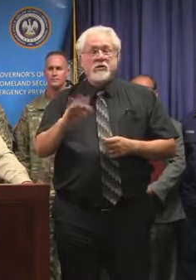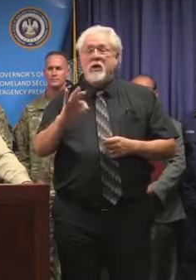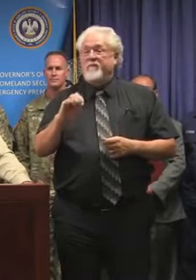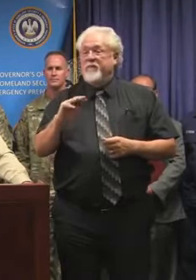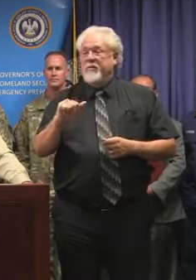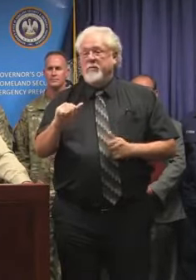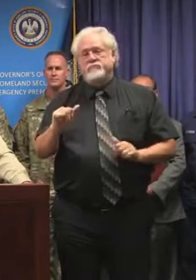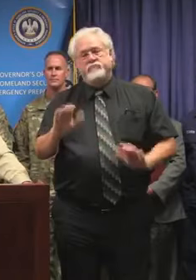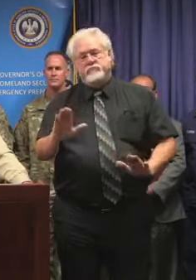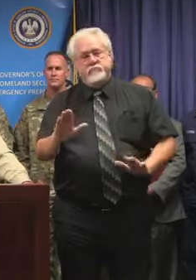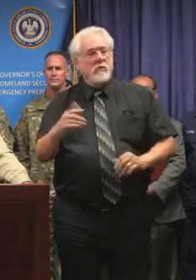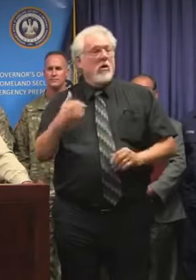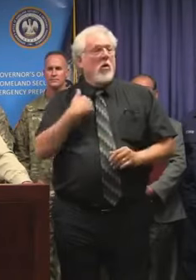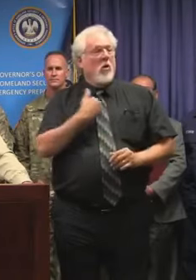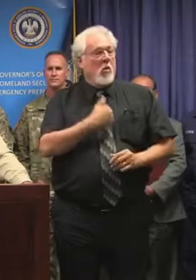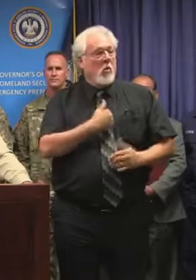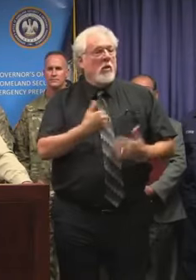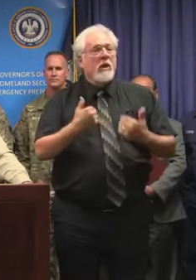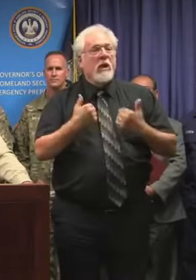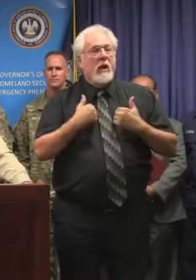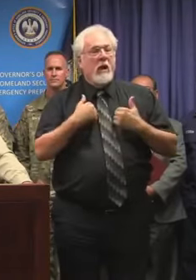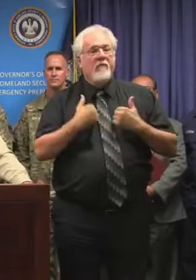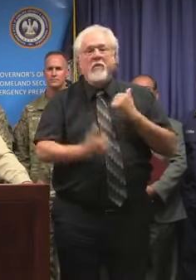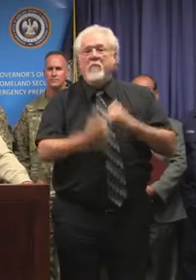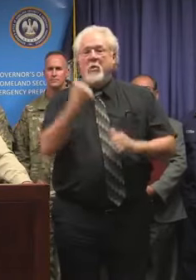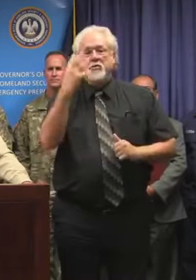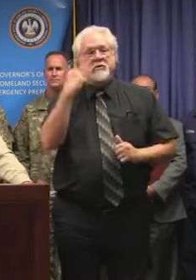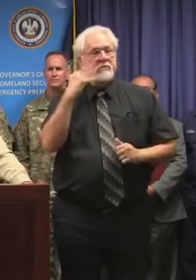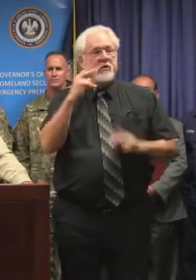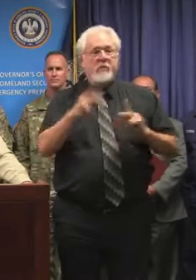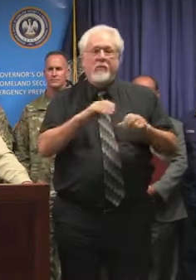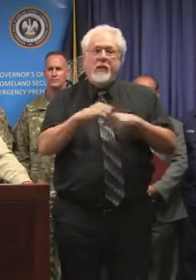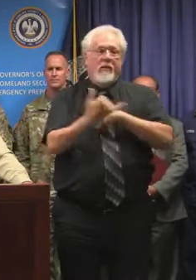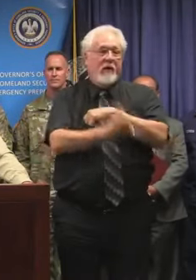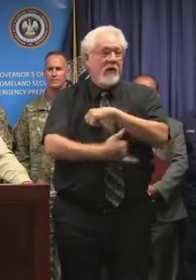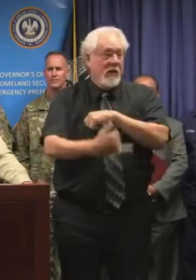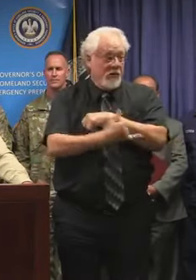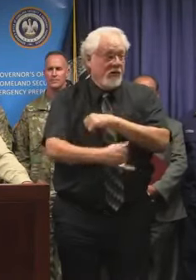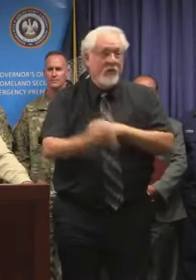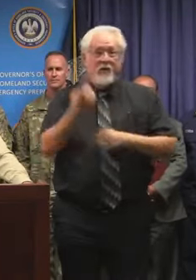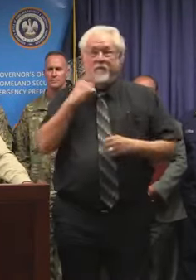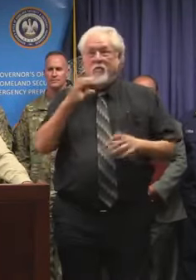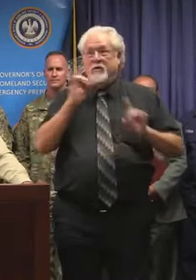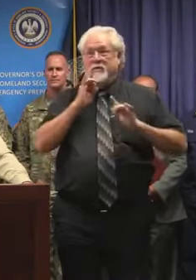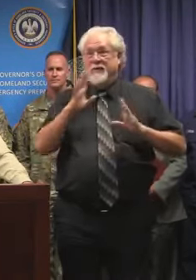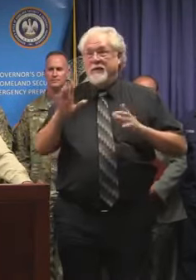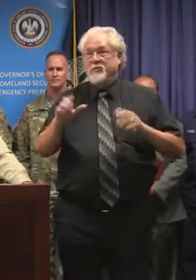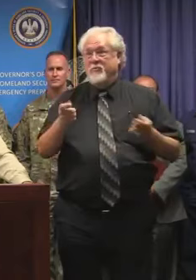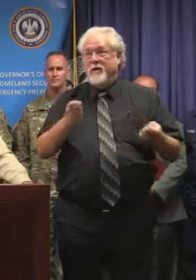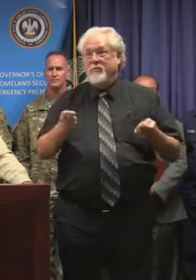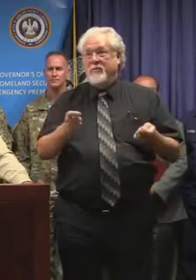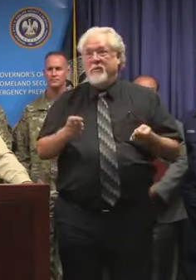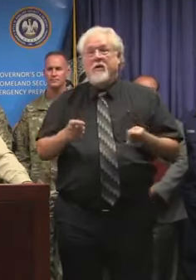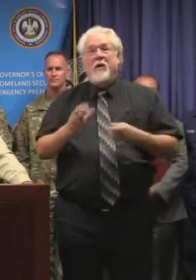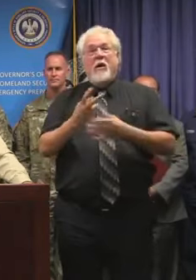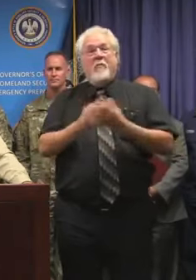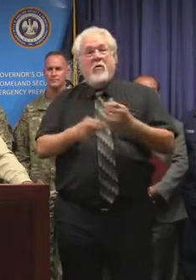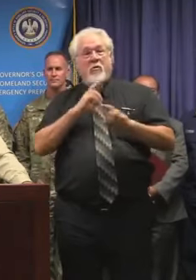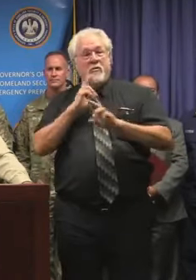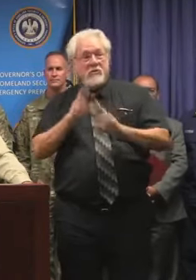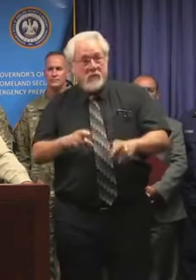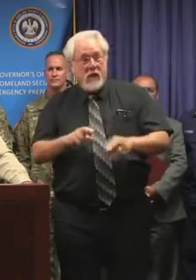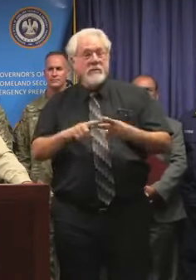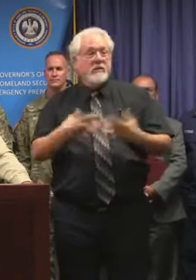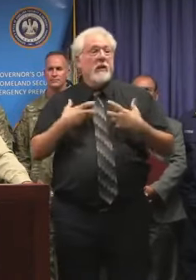outstanding. We have the most experienced people in the country when it comes to disaster management, both the response phase